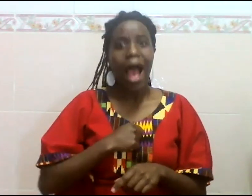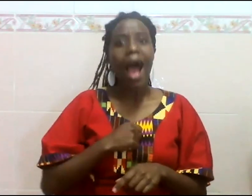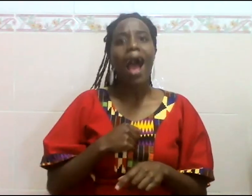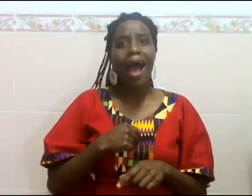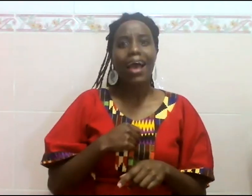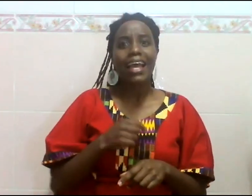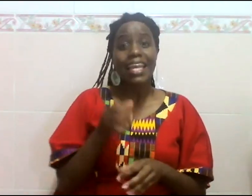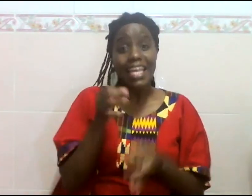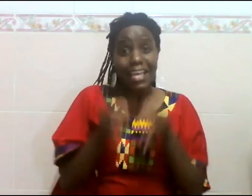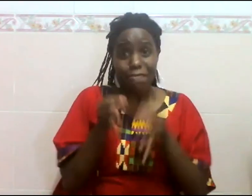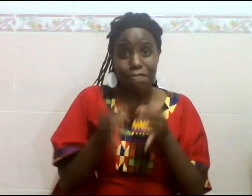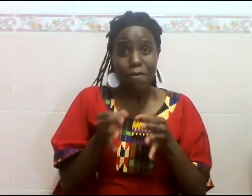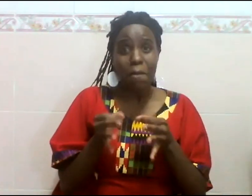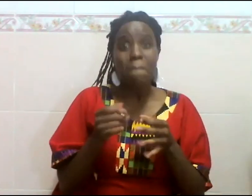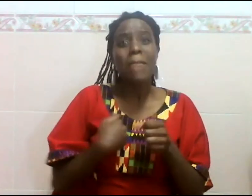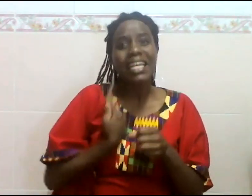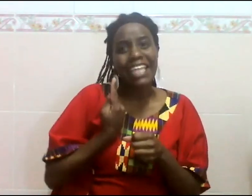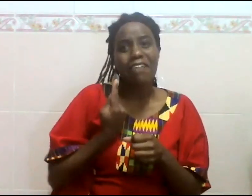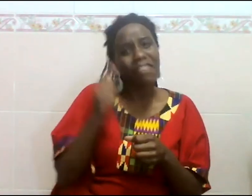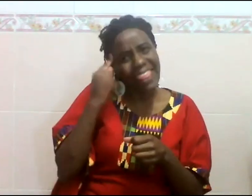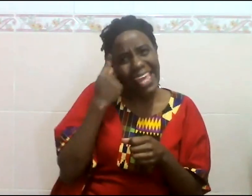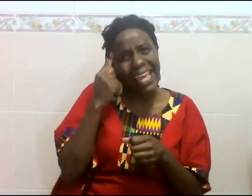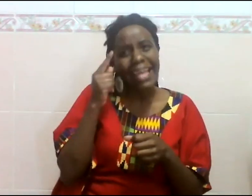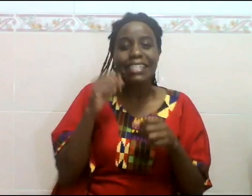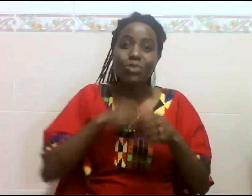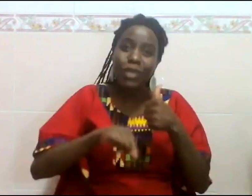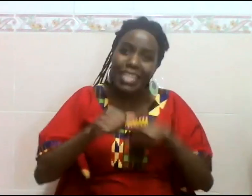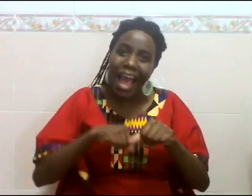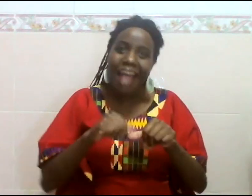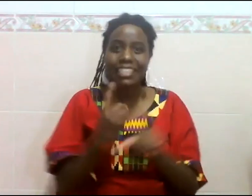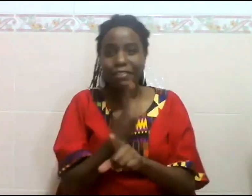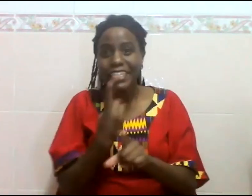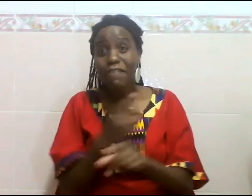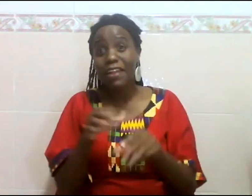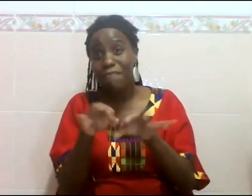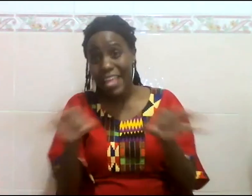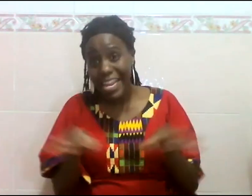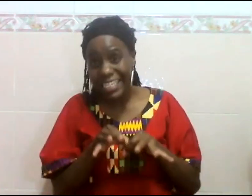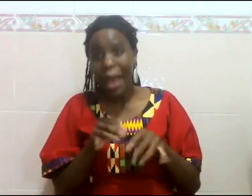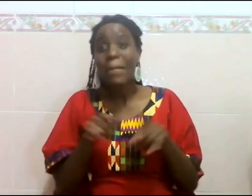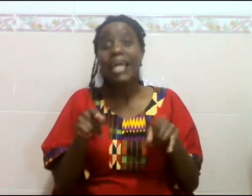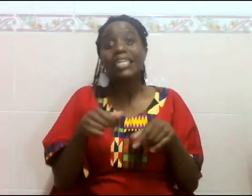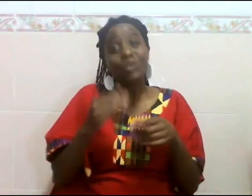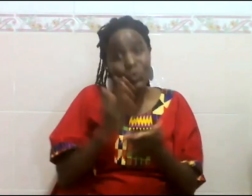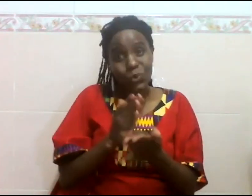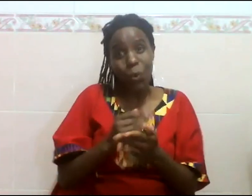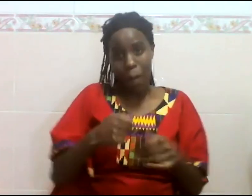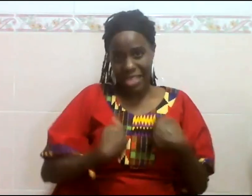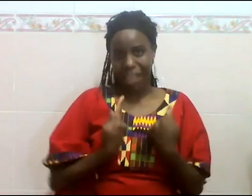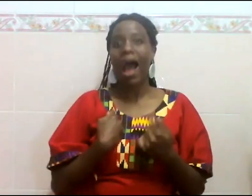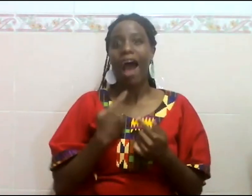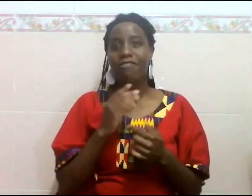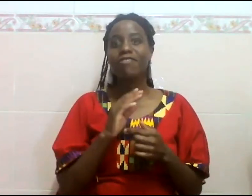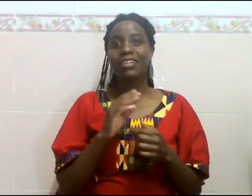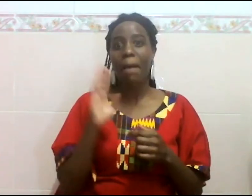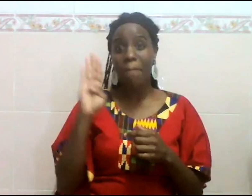miscategorized yourself as a researcher and your research. This is part of my internal bias of being very,